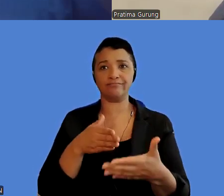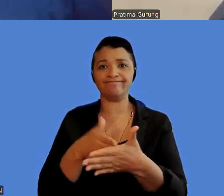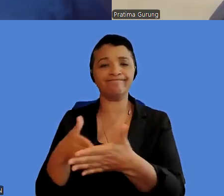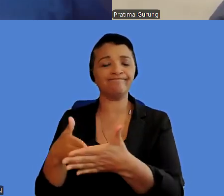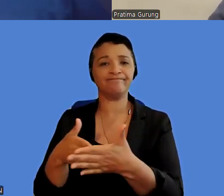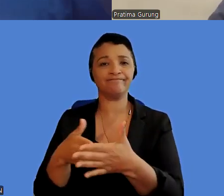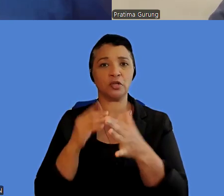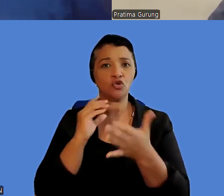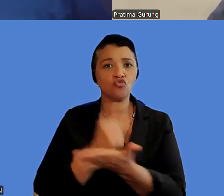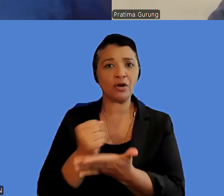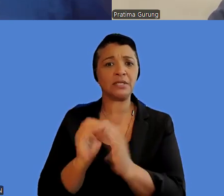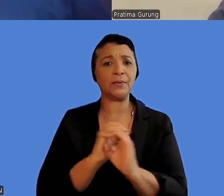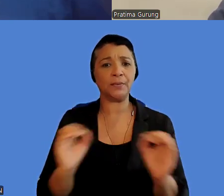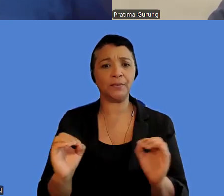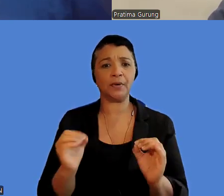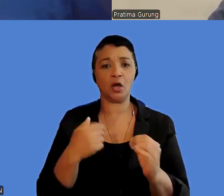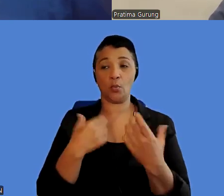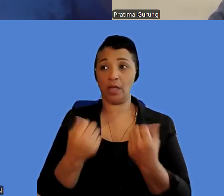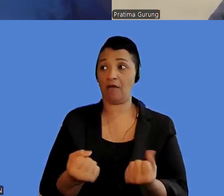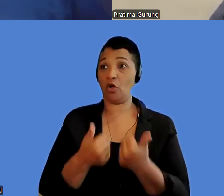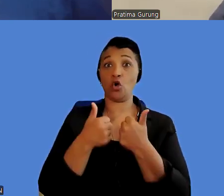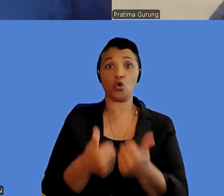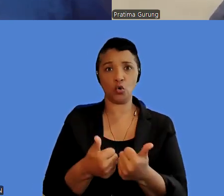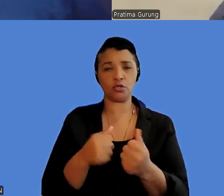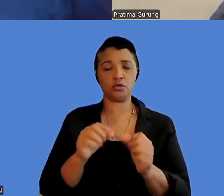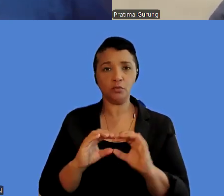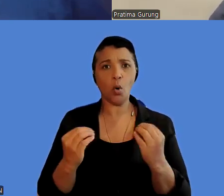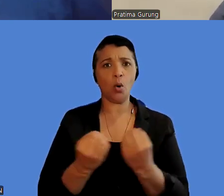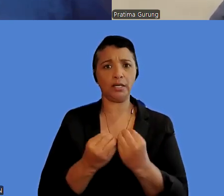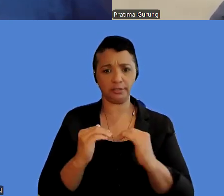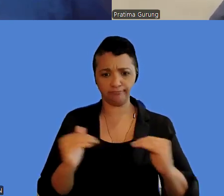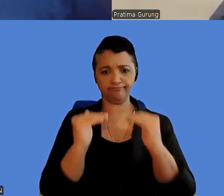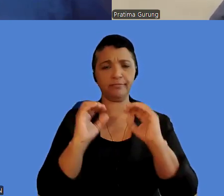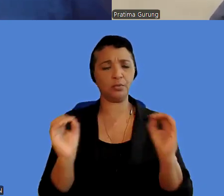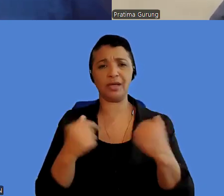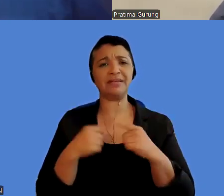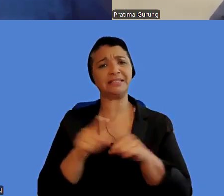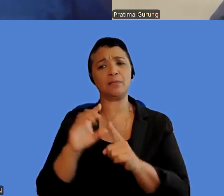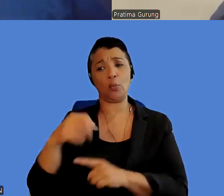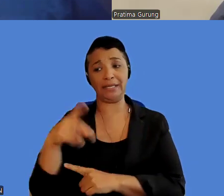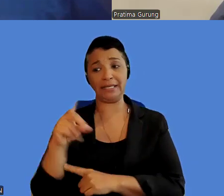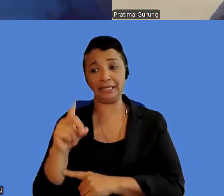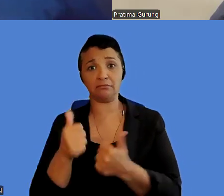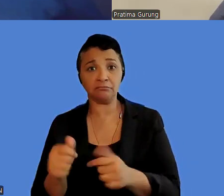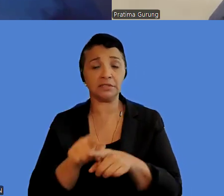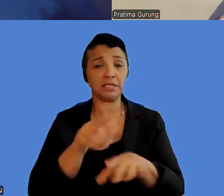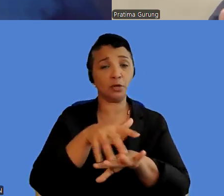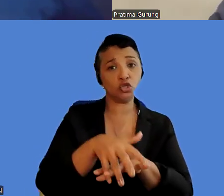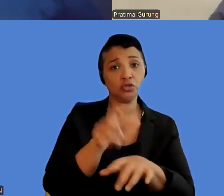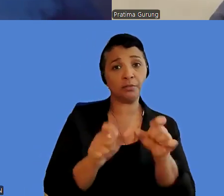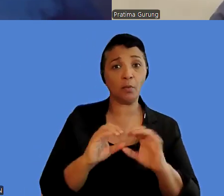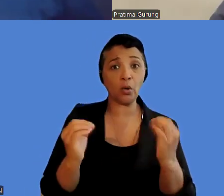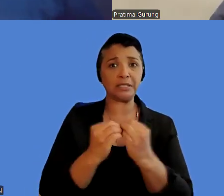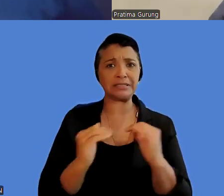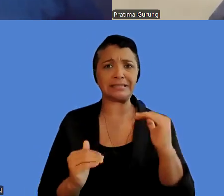to have a formal organization like a OPDs or like a indigenous peoples organization.